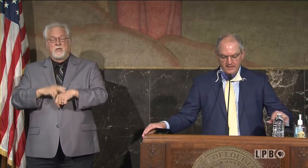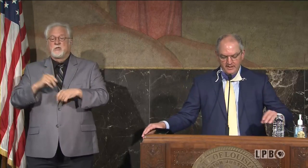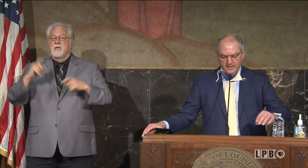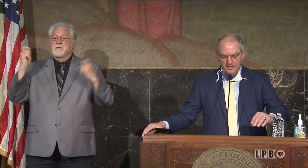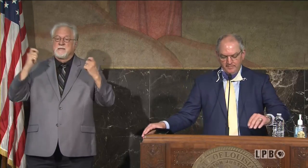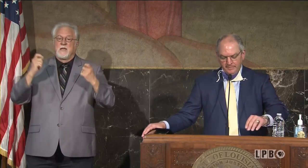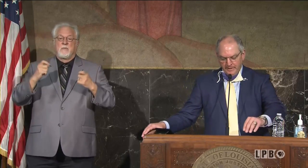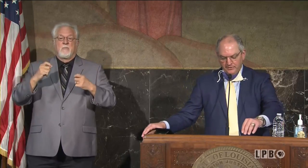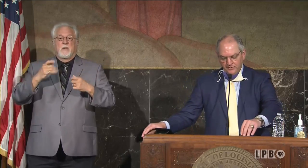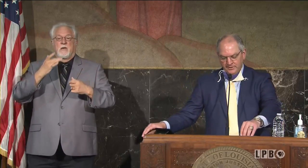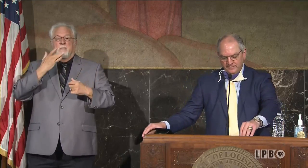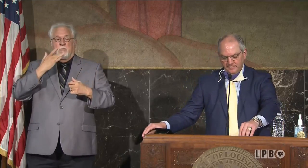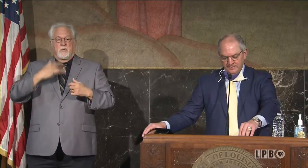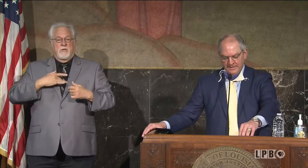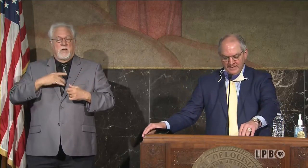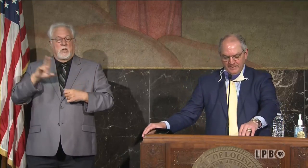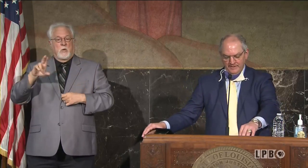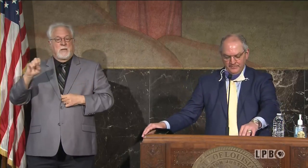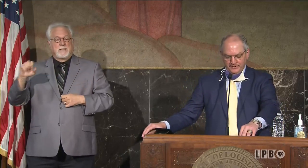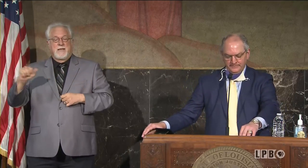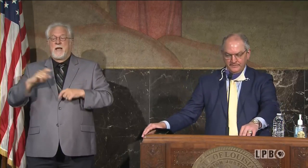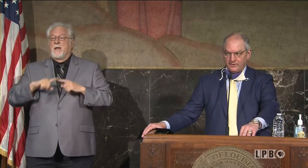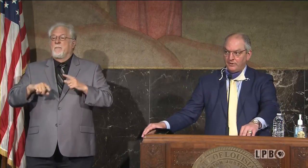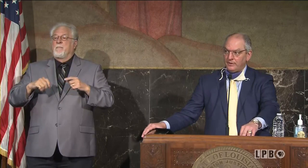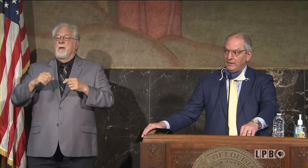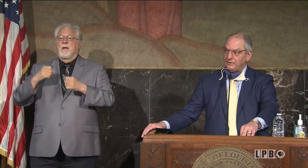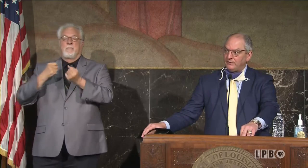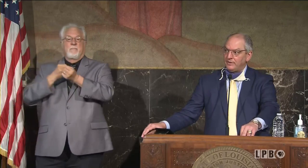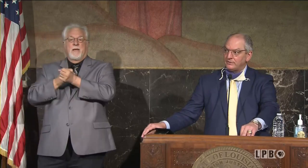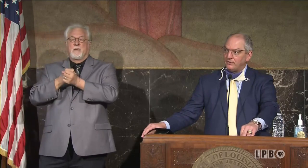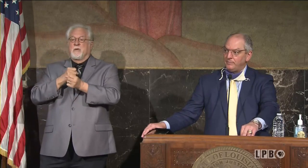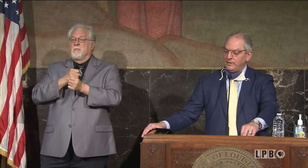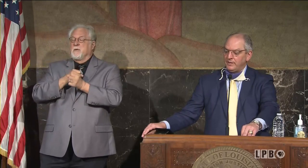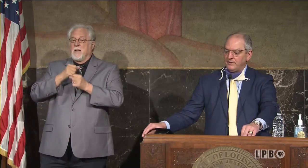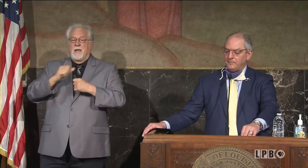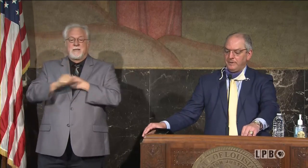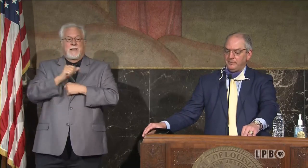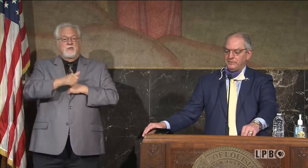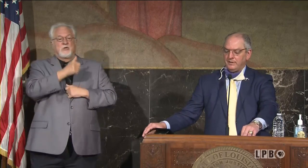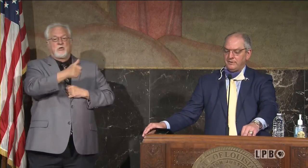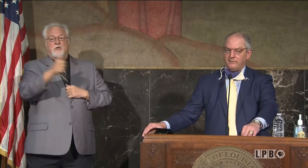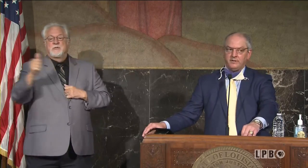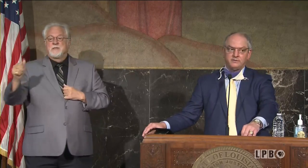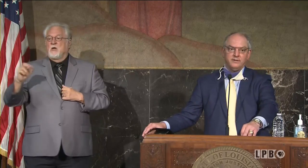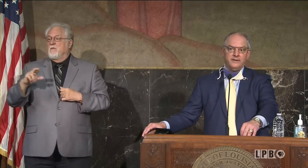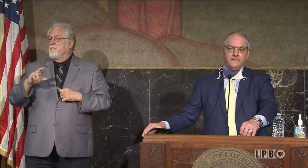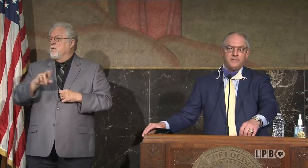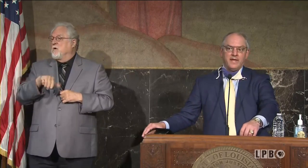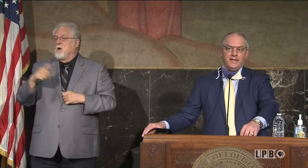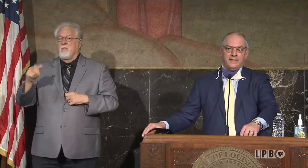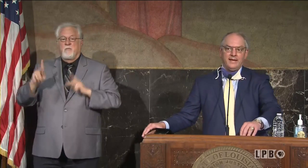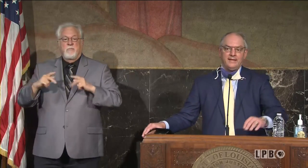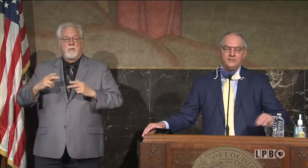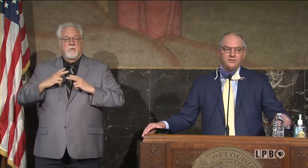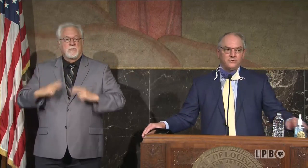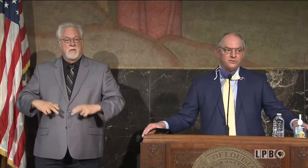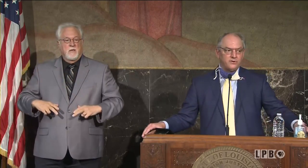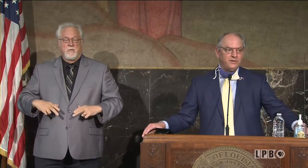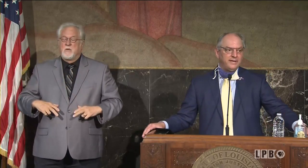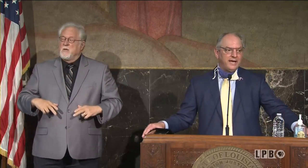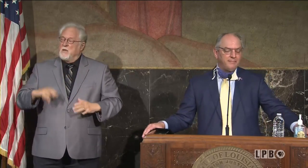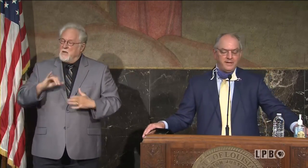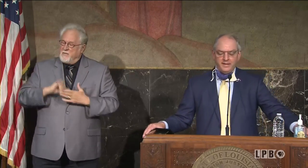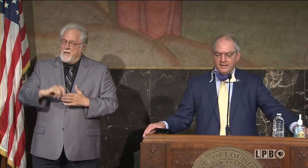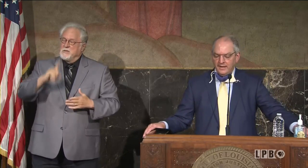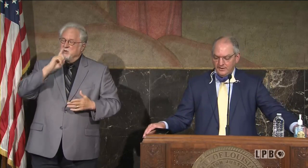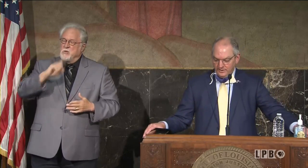birthday. But patriotism is not about putting your own health at risk or putting other people's health at risk. And that is